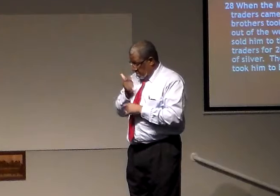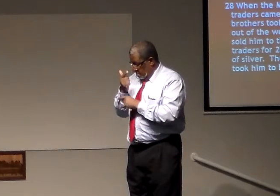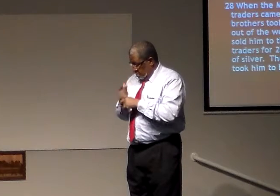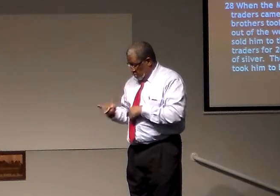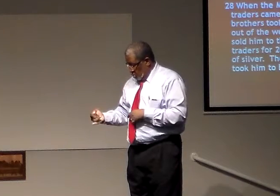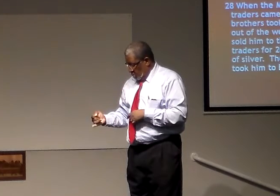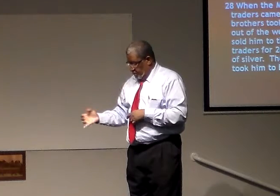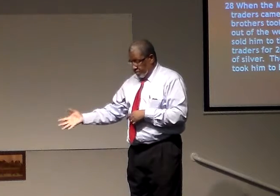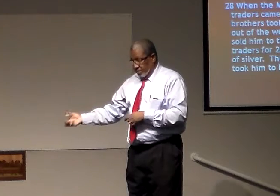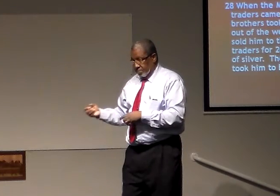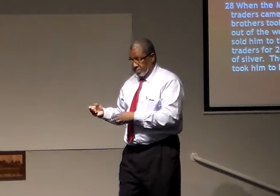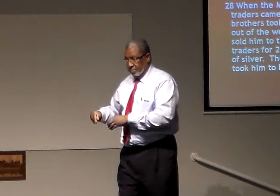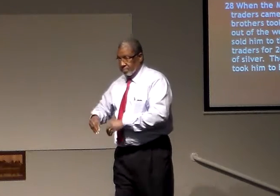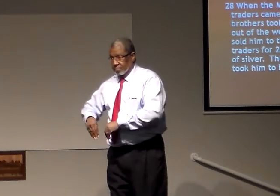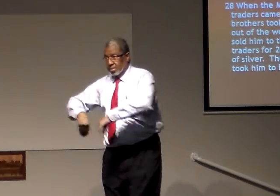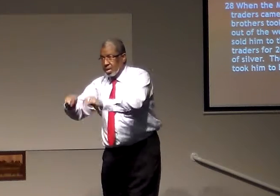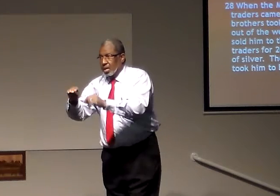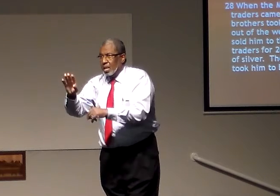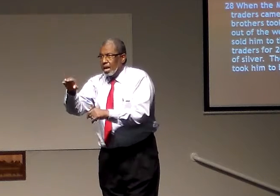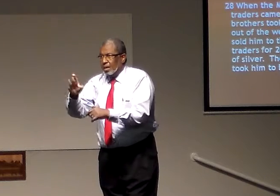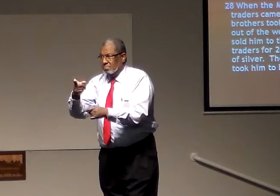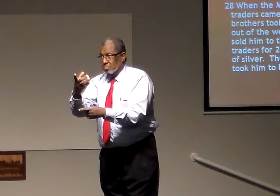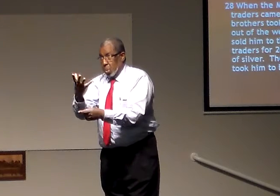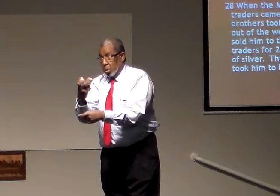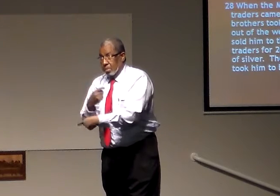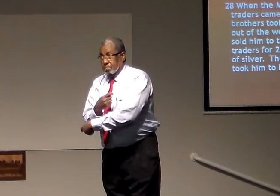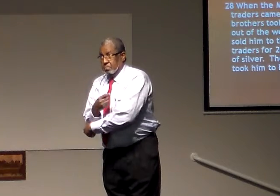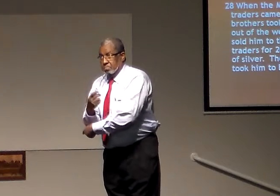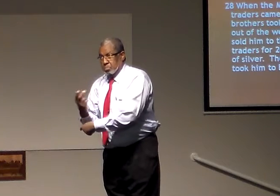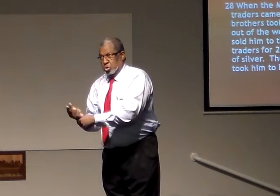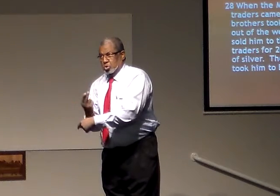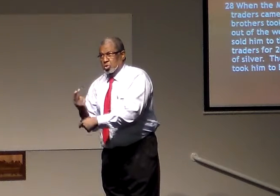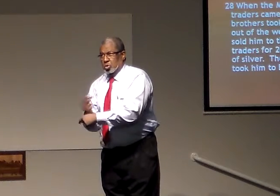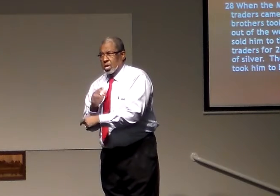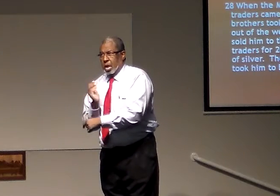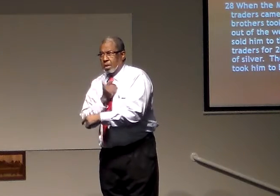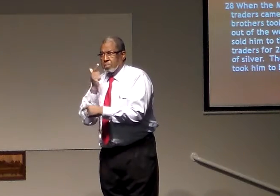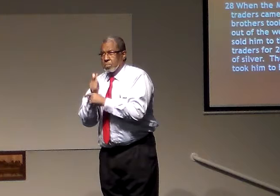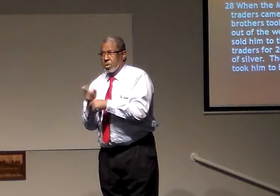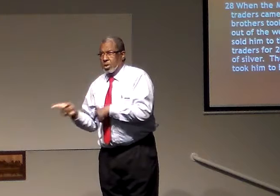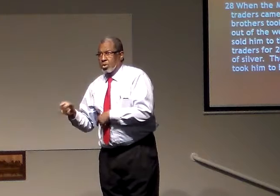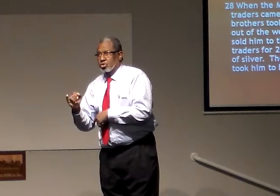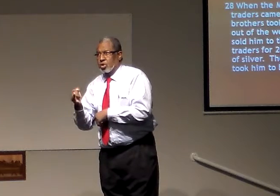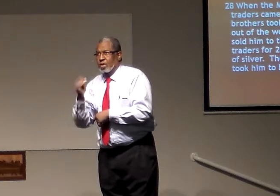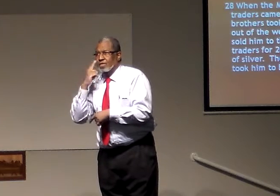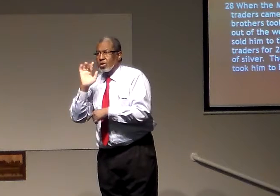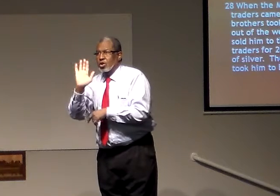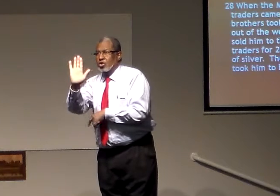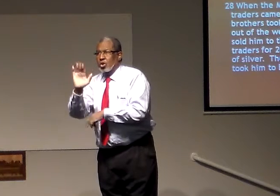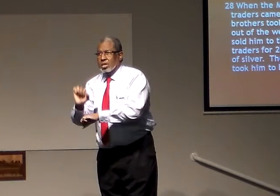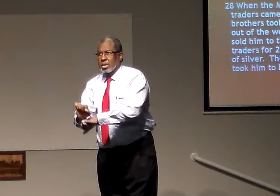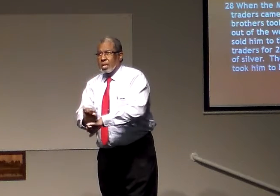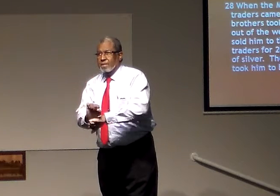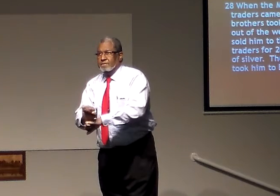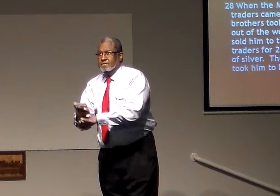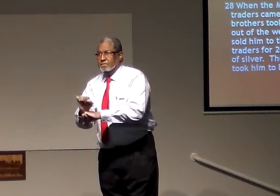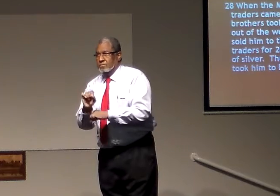and they sold him, saying, here, sell it. You want him? You can use our brother as a slave for your